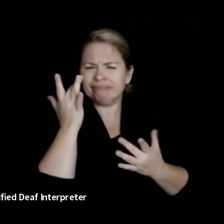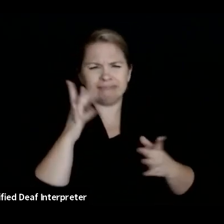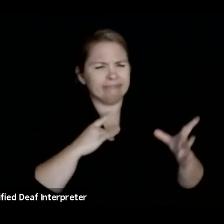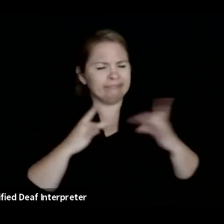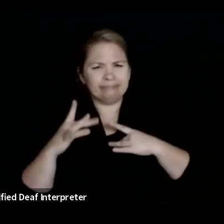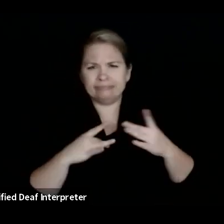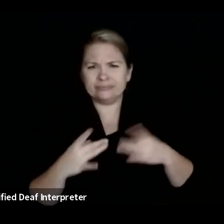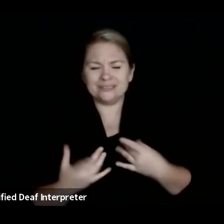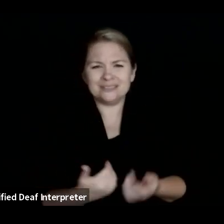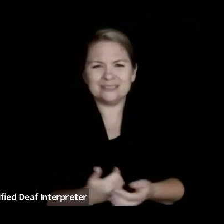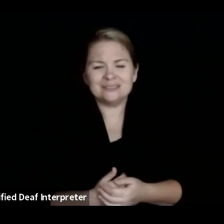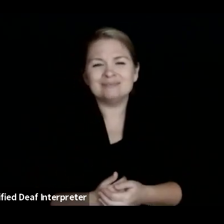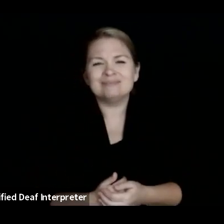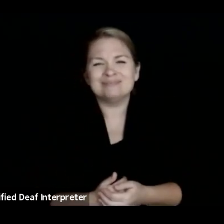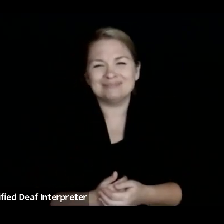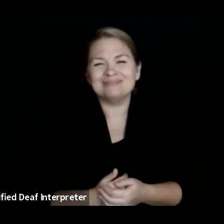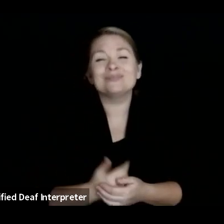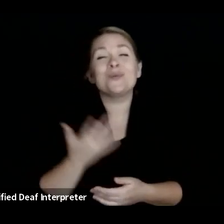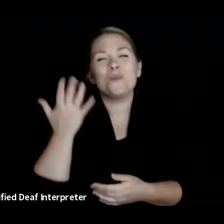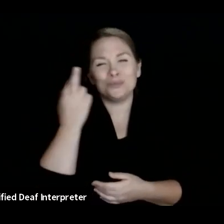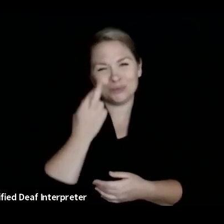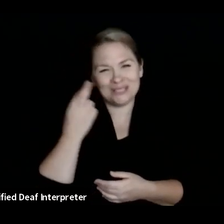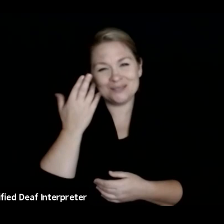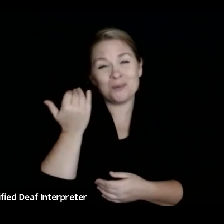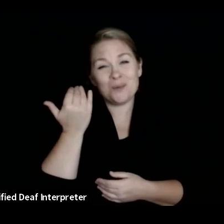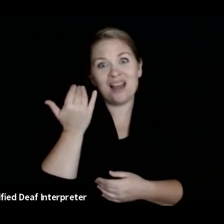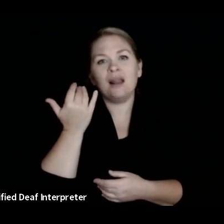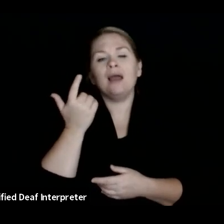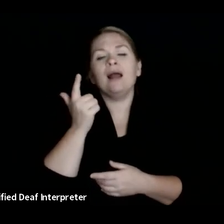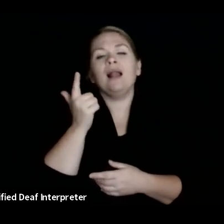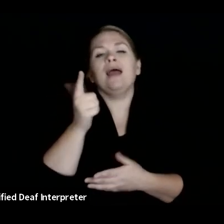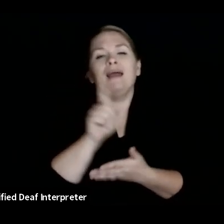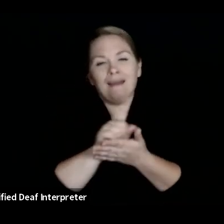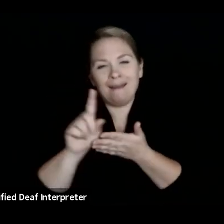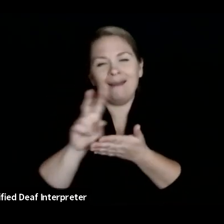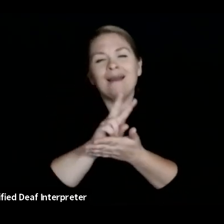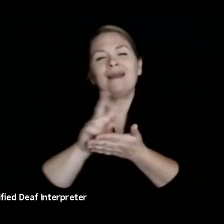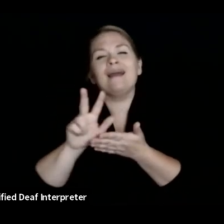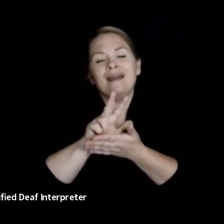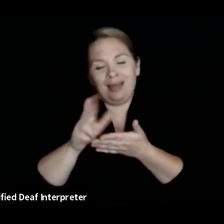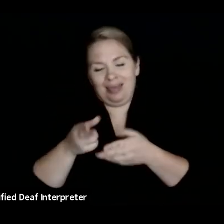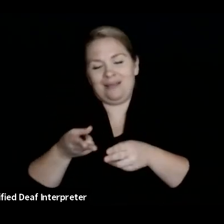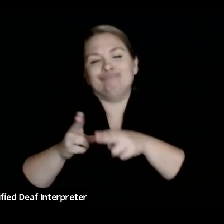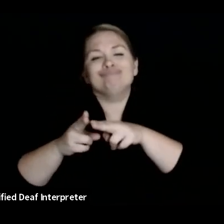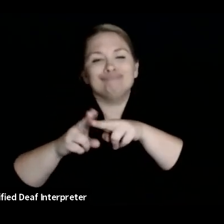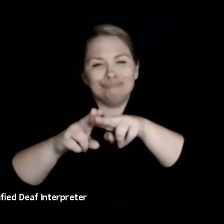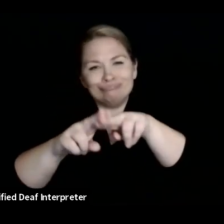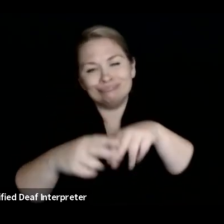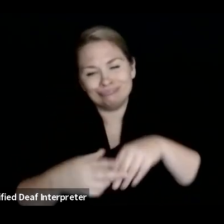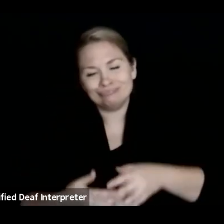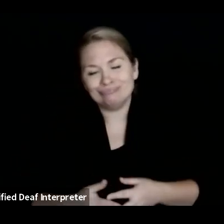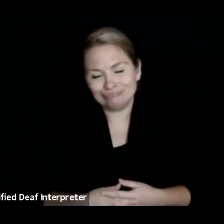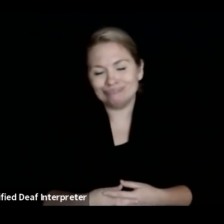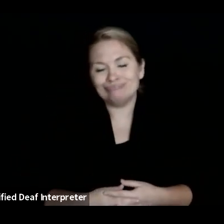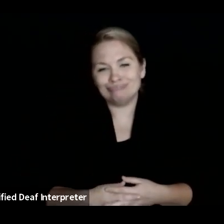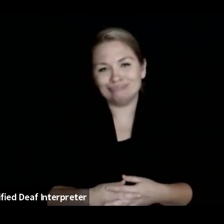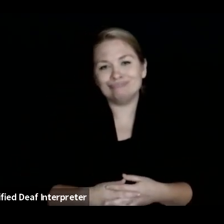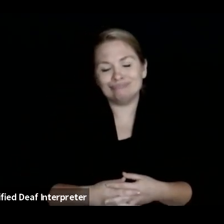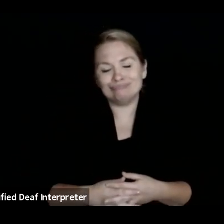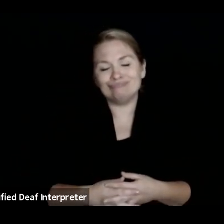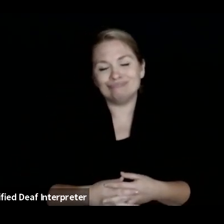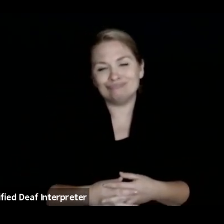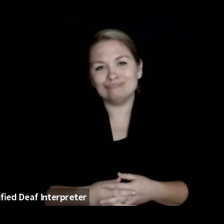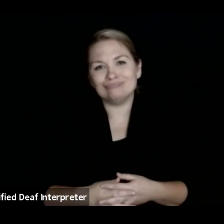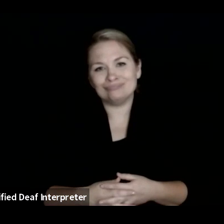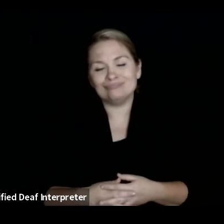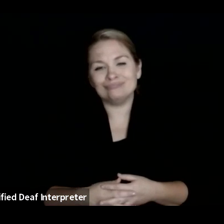the cases. But as we have feared, we are seeing our hospitalizations begin to increase, and